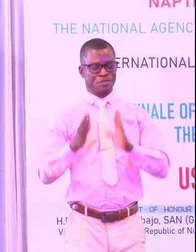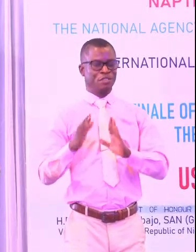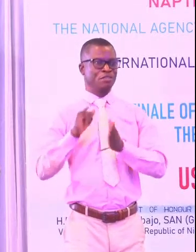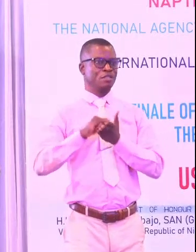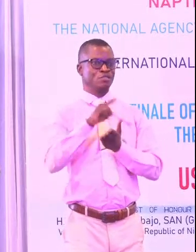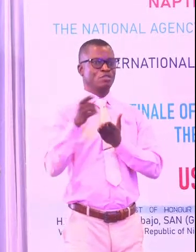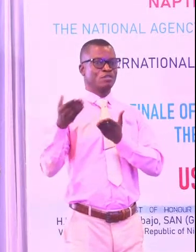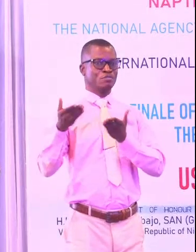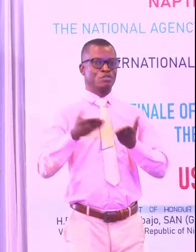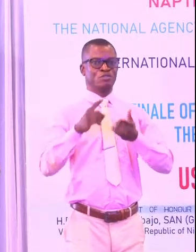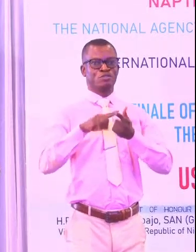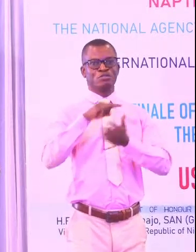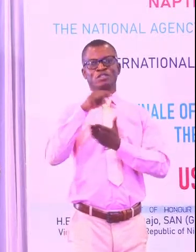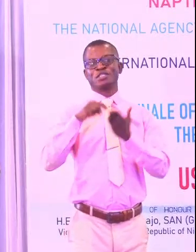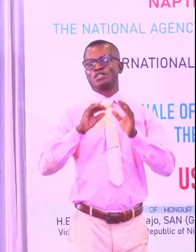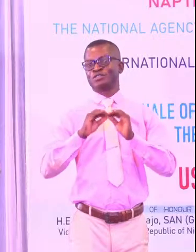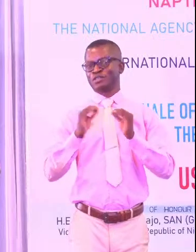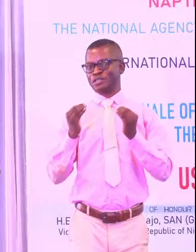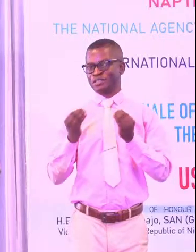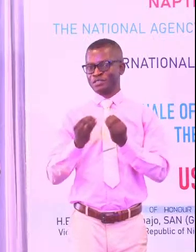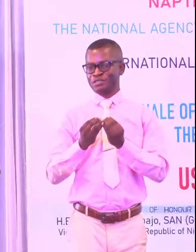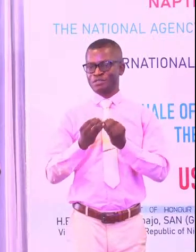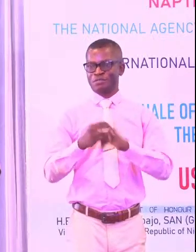this organization.